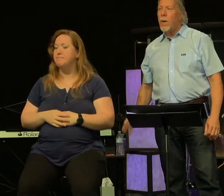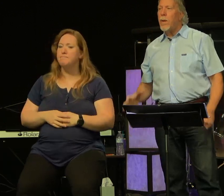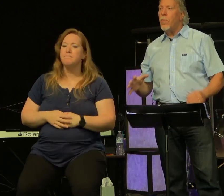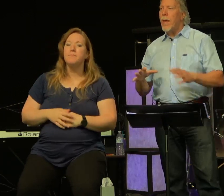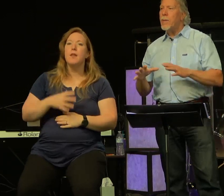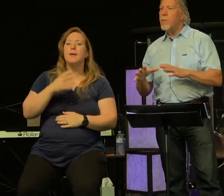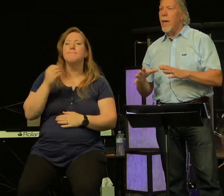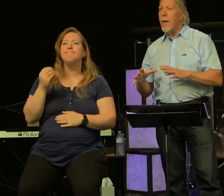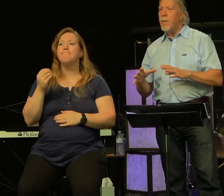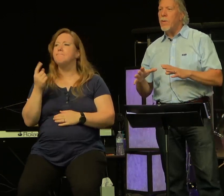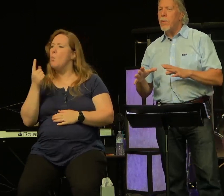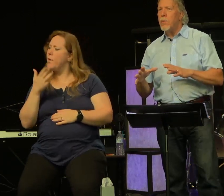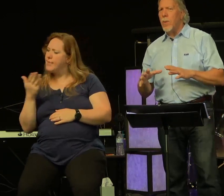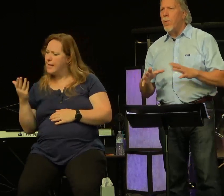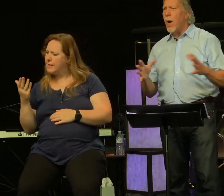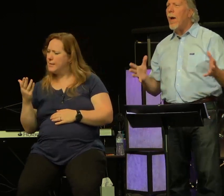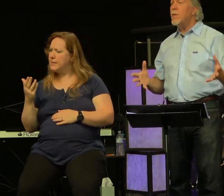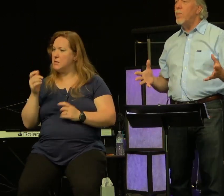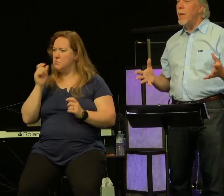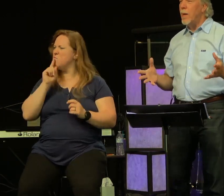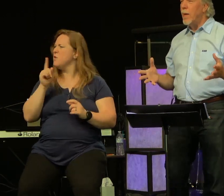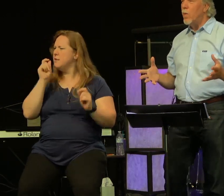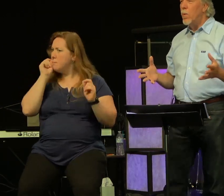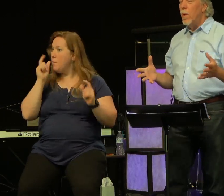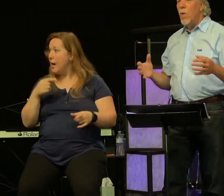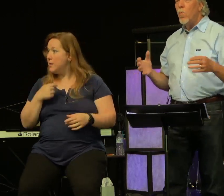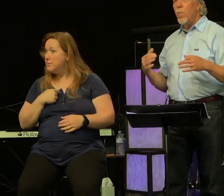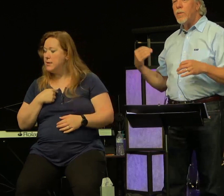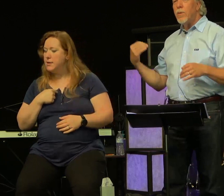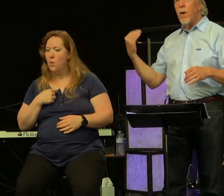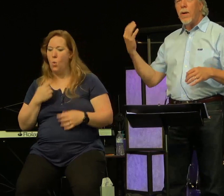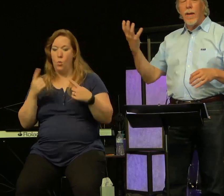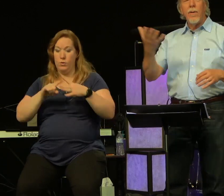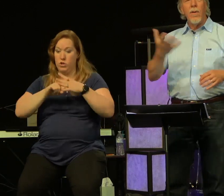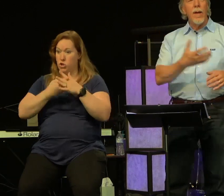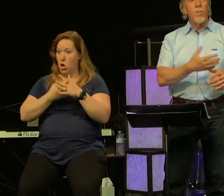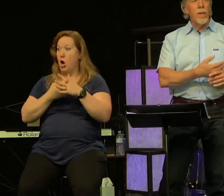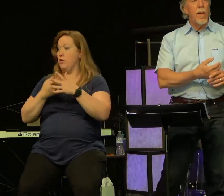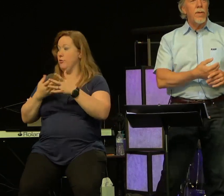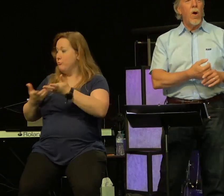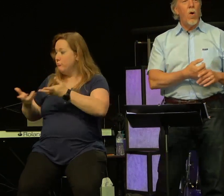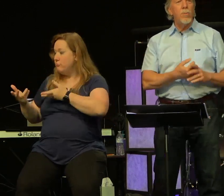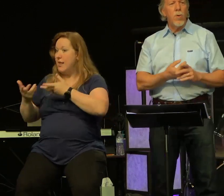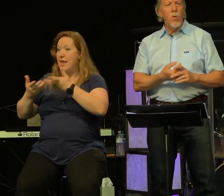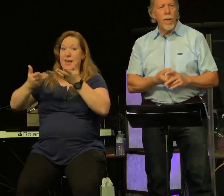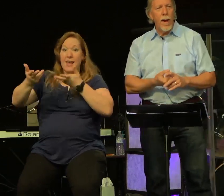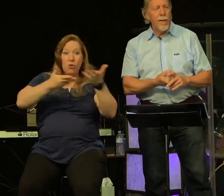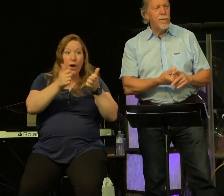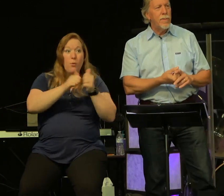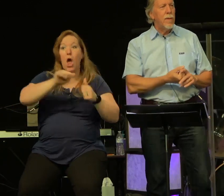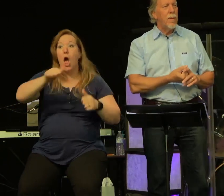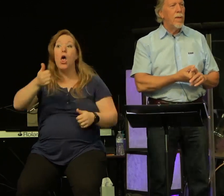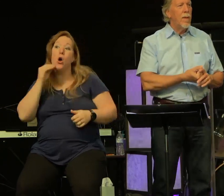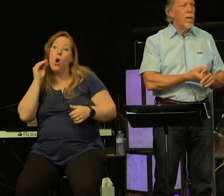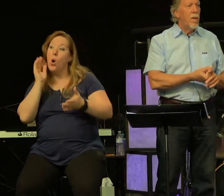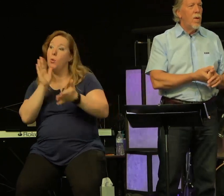And one of the things that surprised me a little when we started to interact with other homeschool